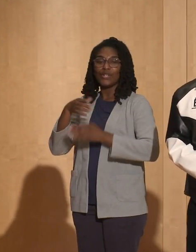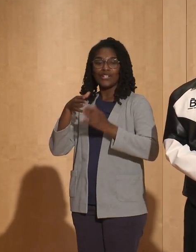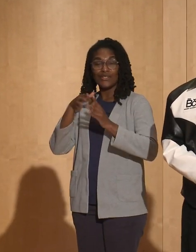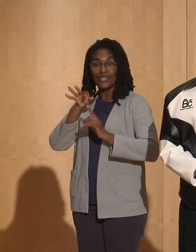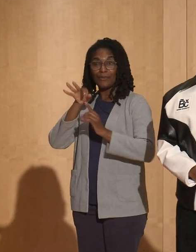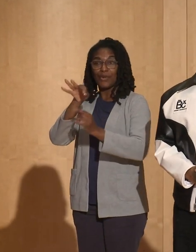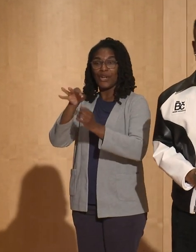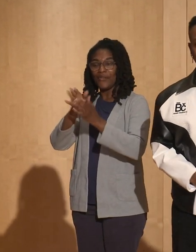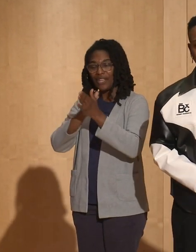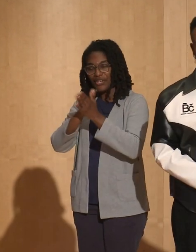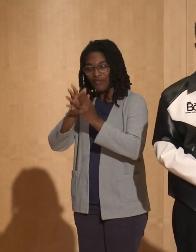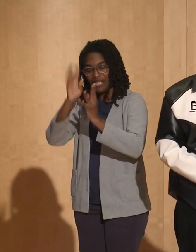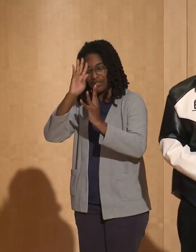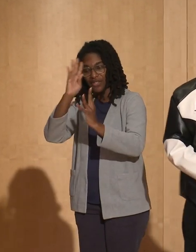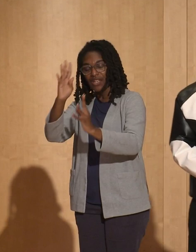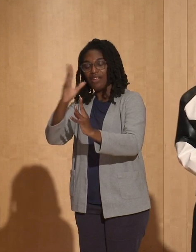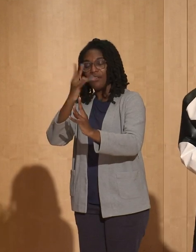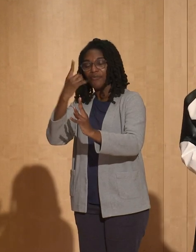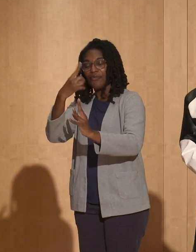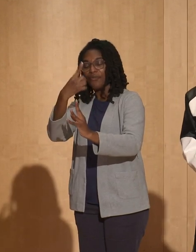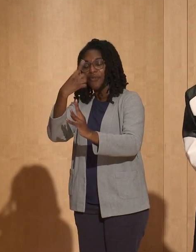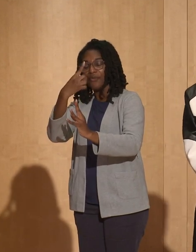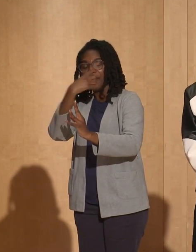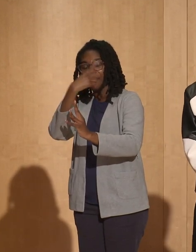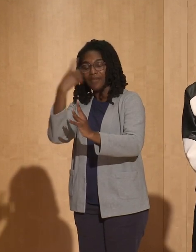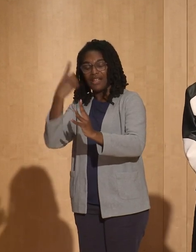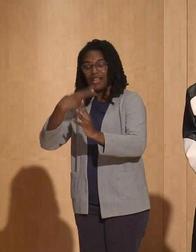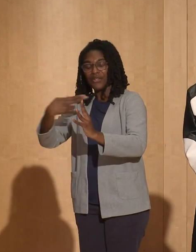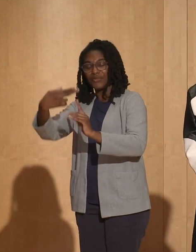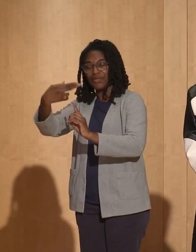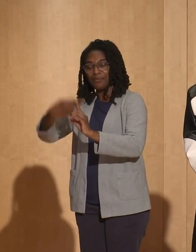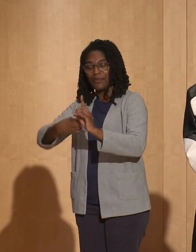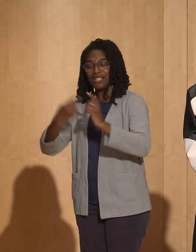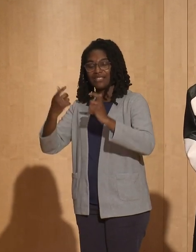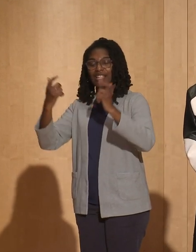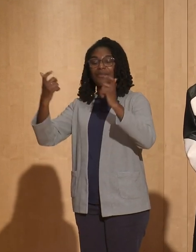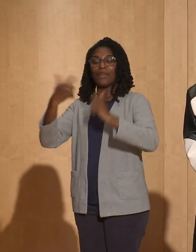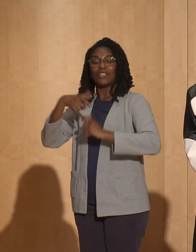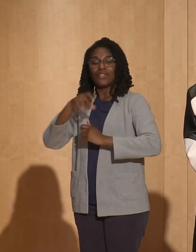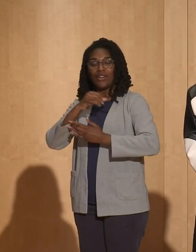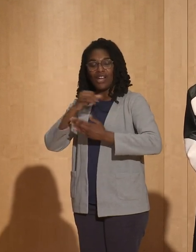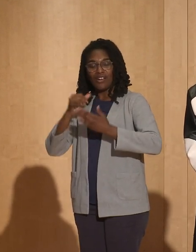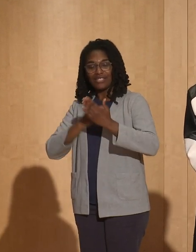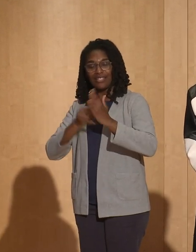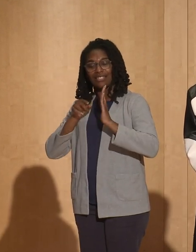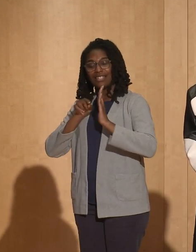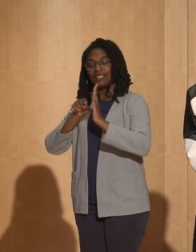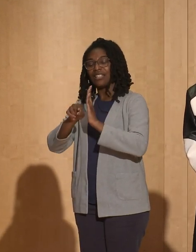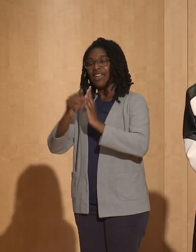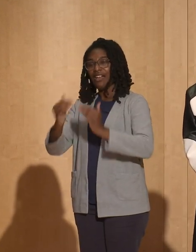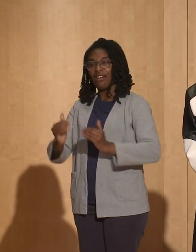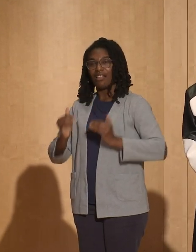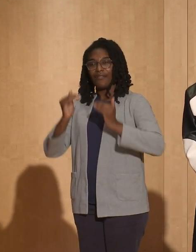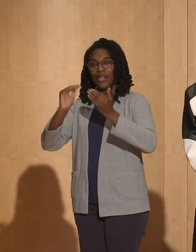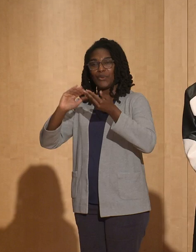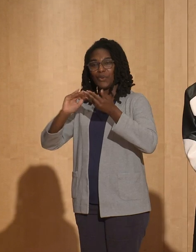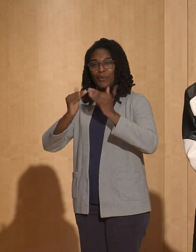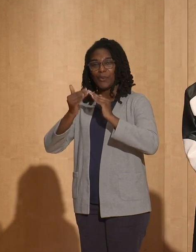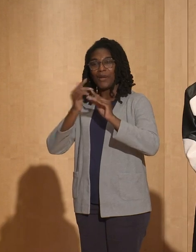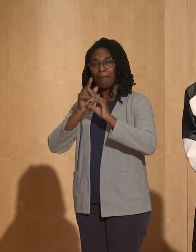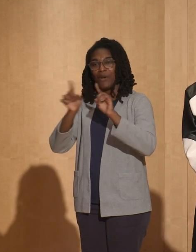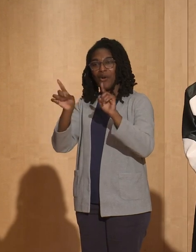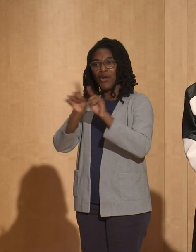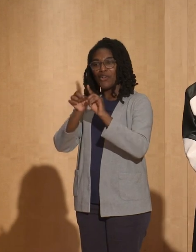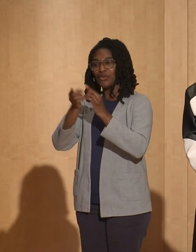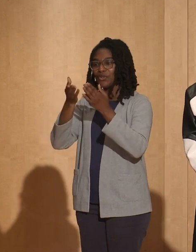resilience, and cultural enrichment that Black History Month celebrates. Your artistic endeavors have not only elevated the community, but have